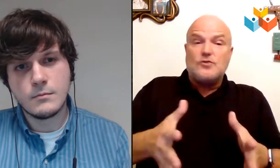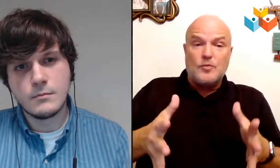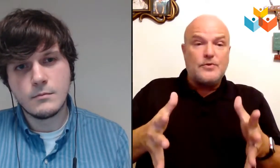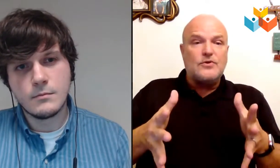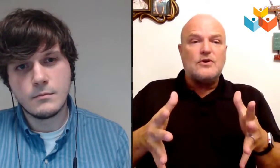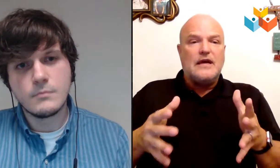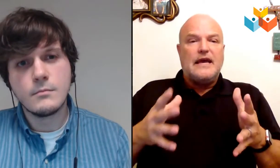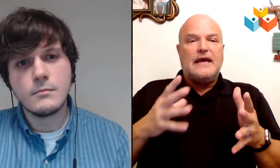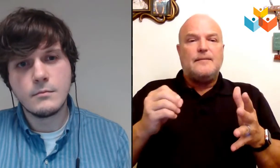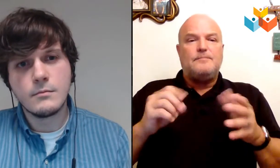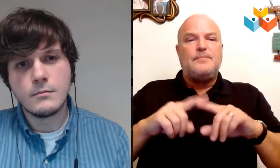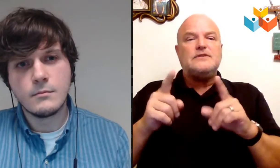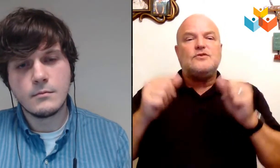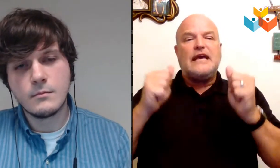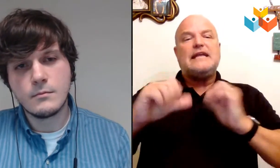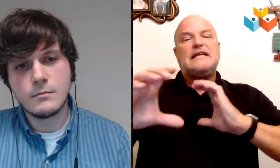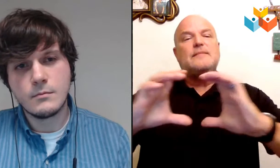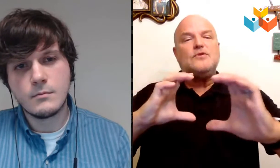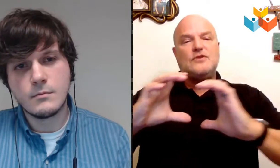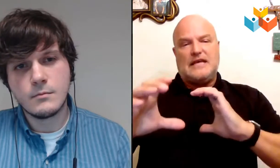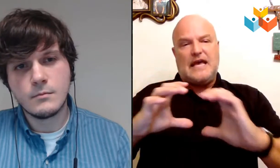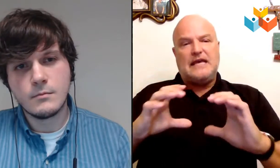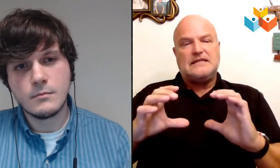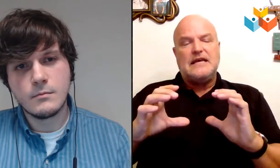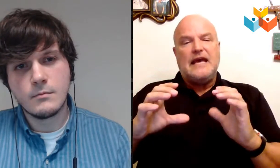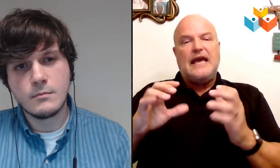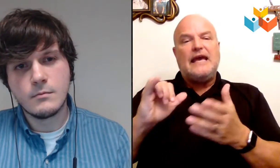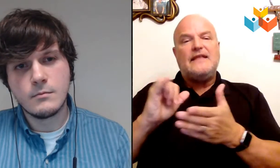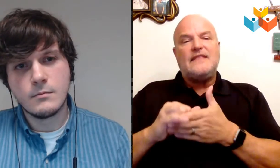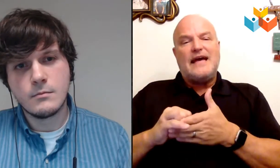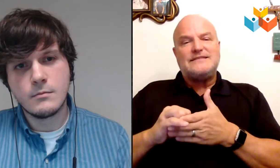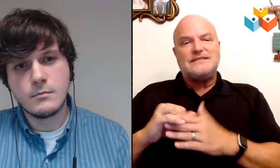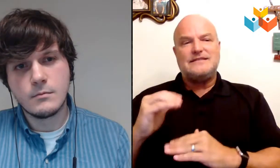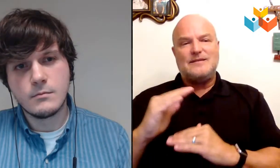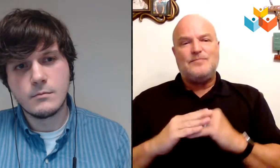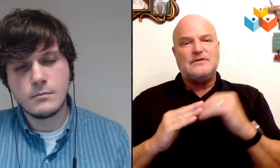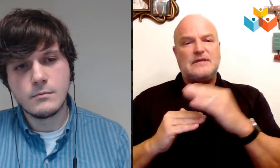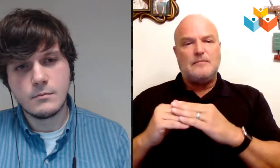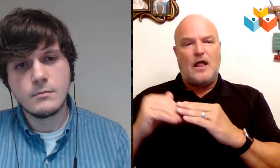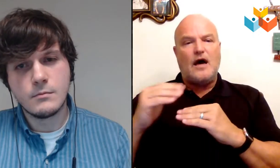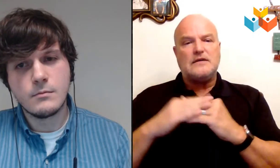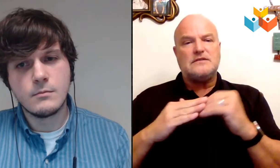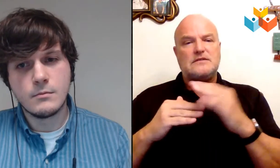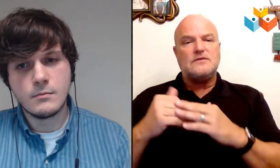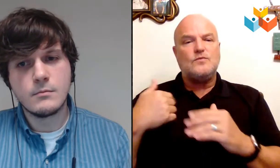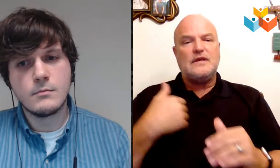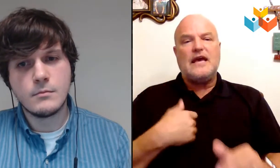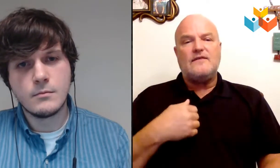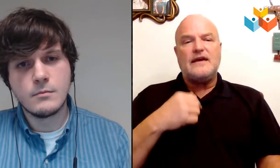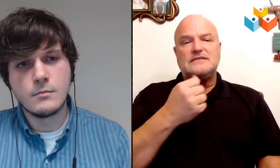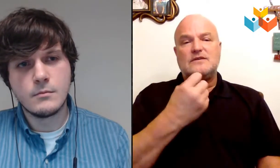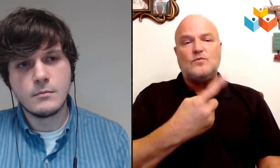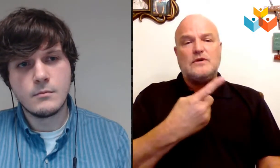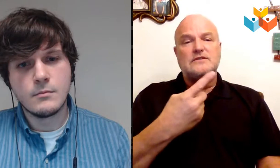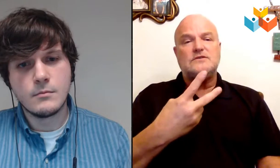not an interpreter, but you can communicate. And that's the building blocks. We have ASL 1, 2,